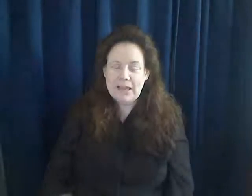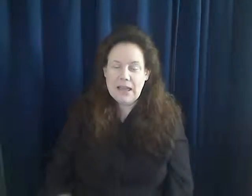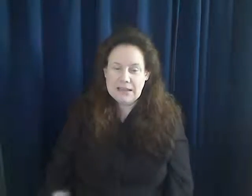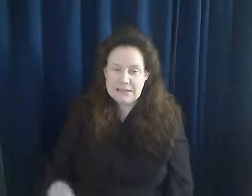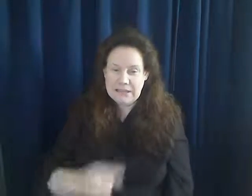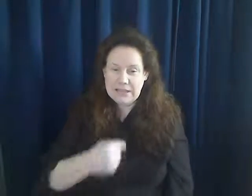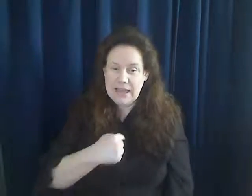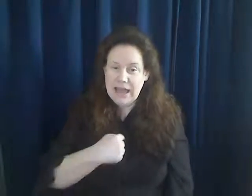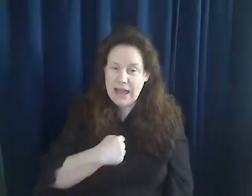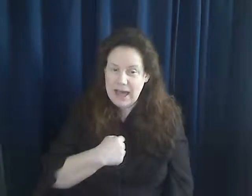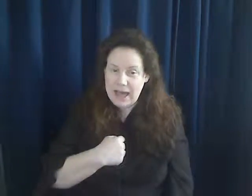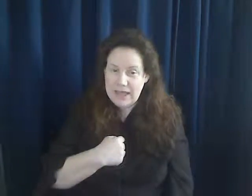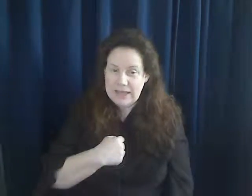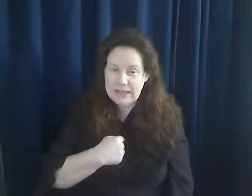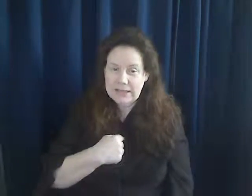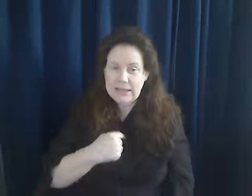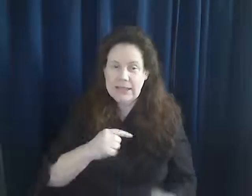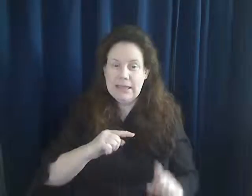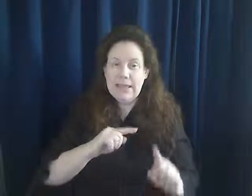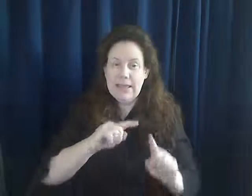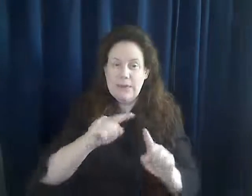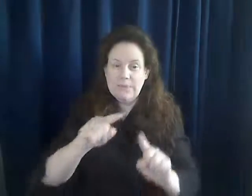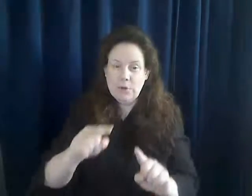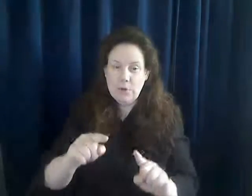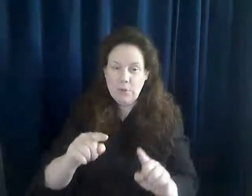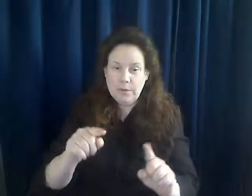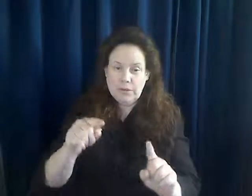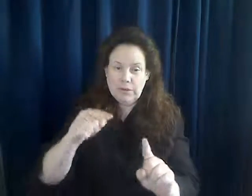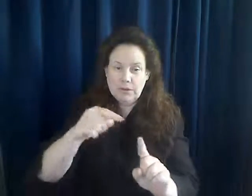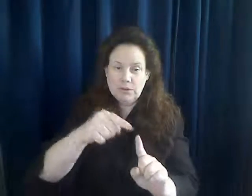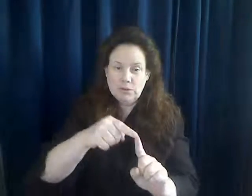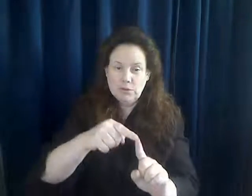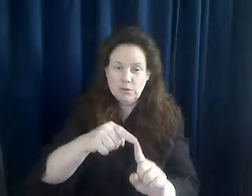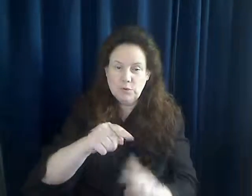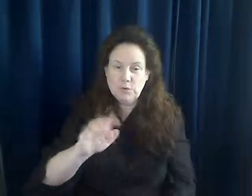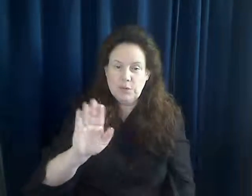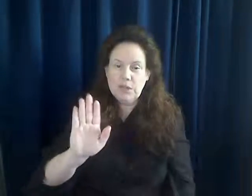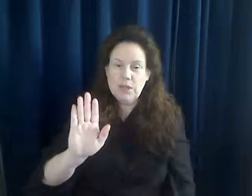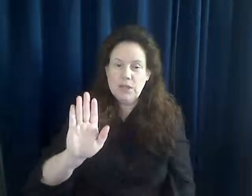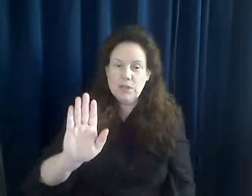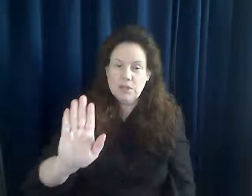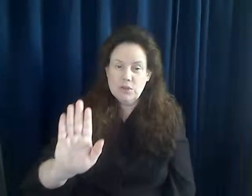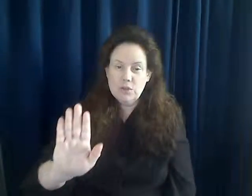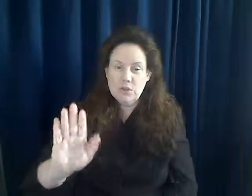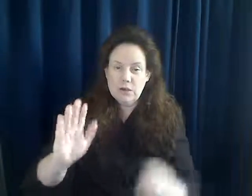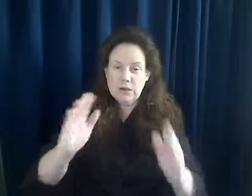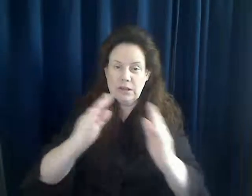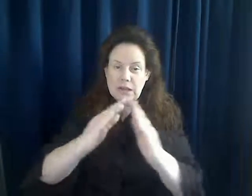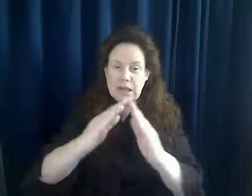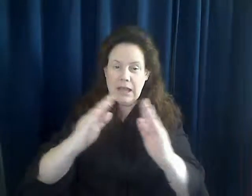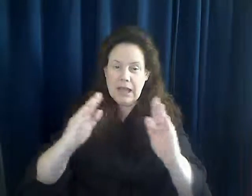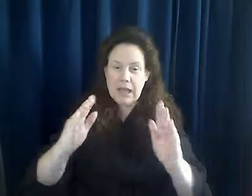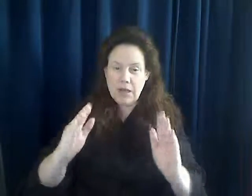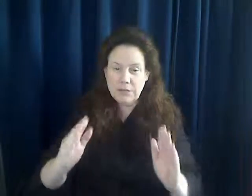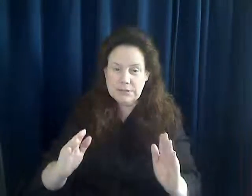I said, I am going to your